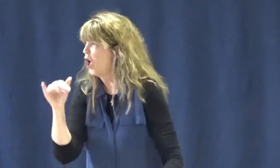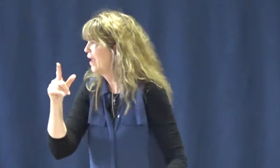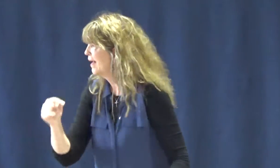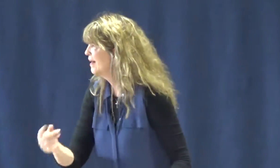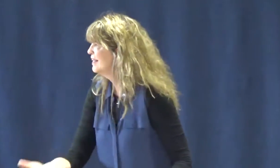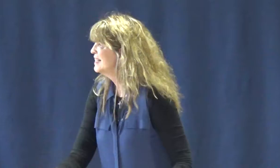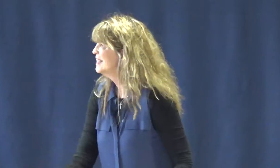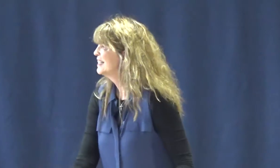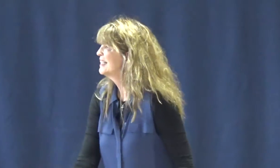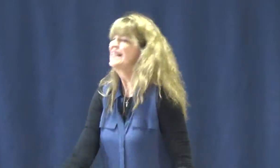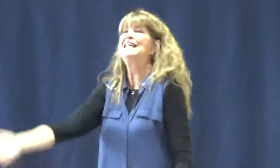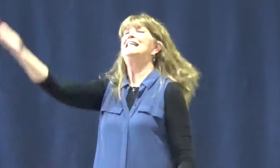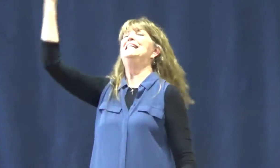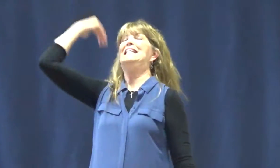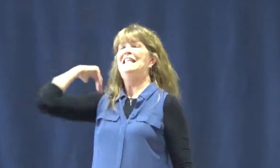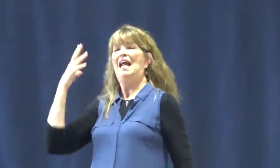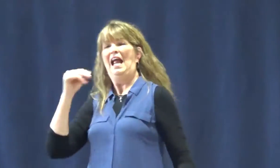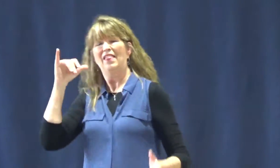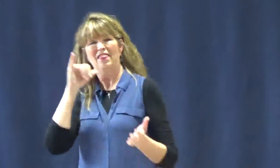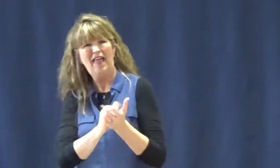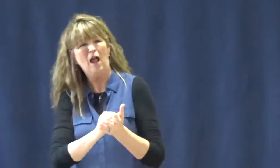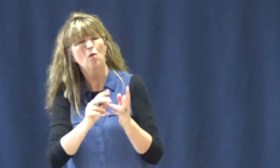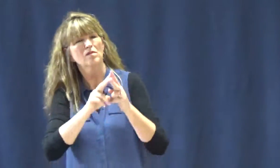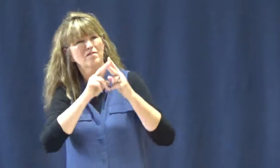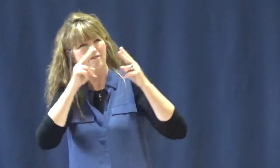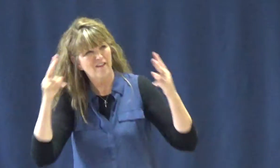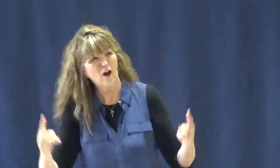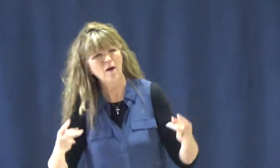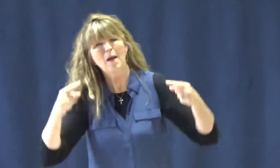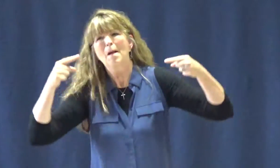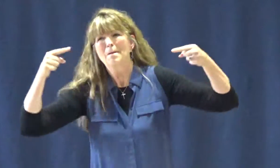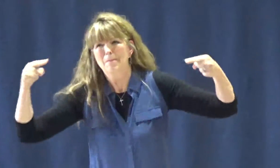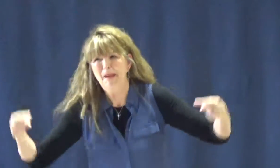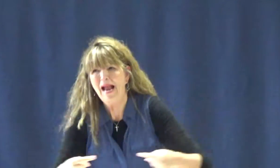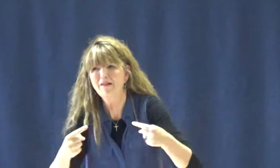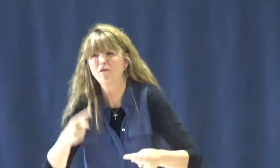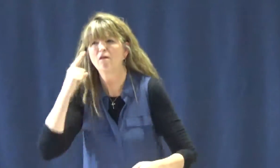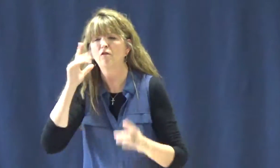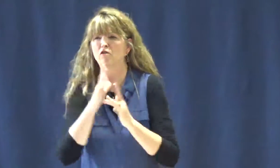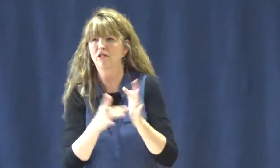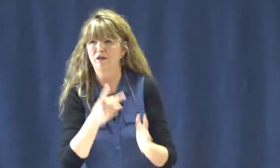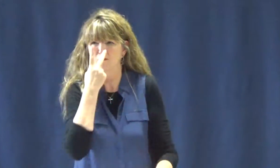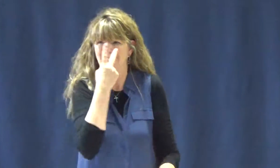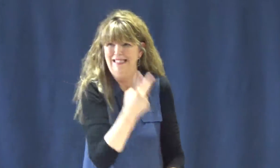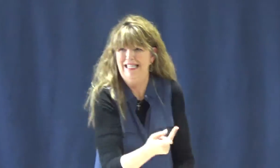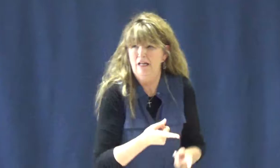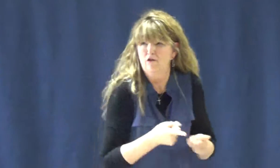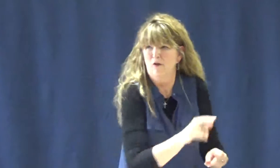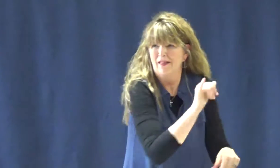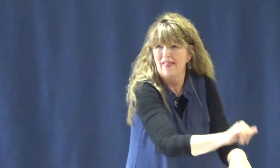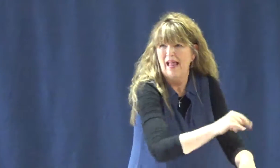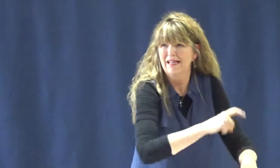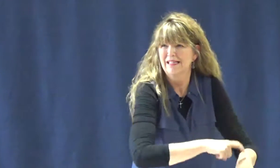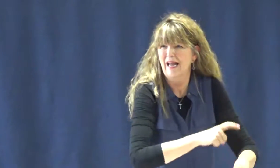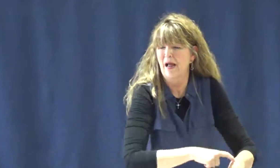Jesus saw it eons ago, and that was so very painful for Jesus to